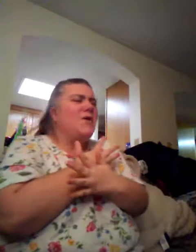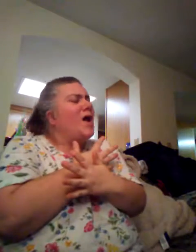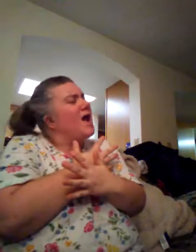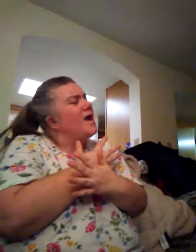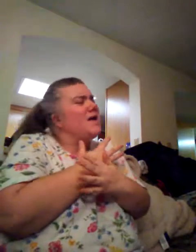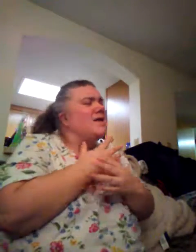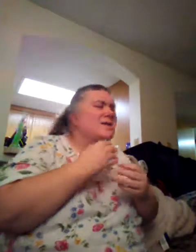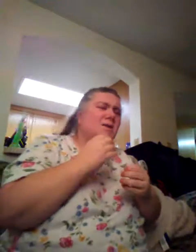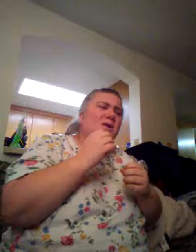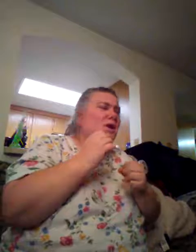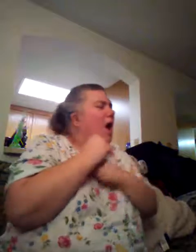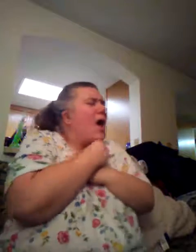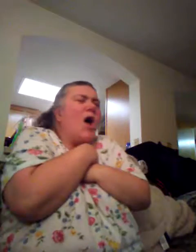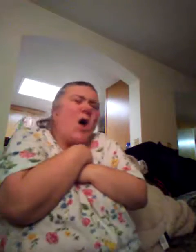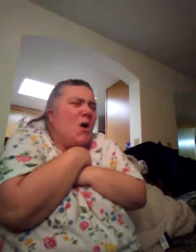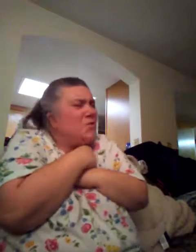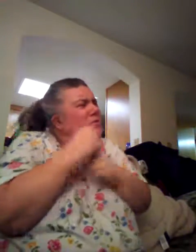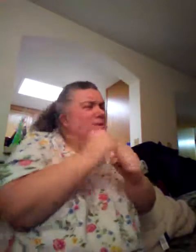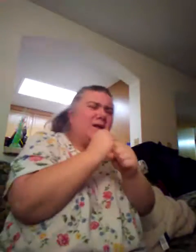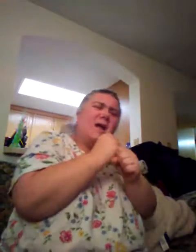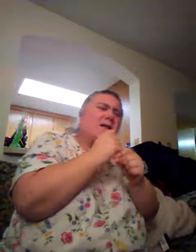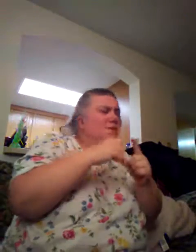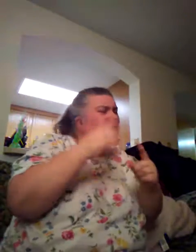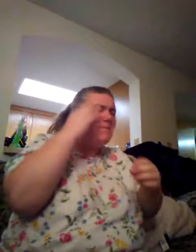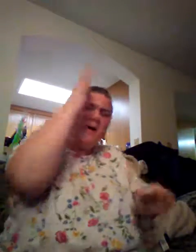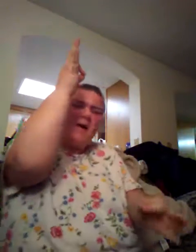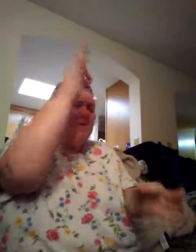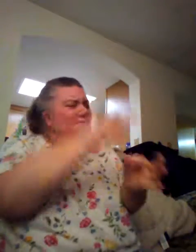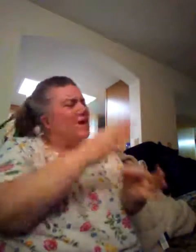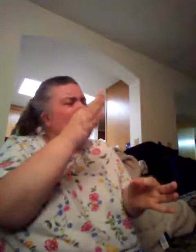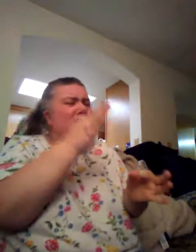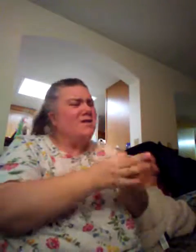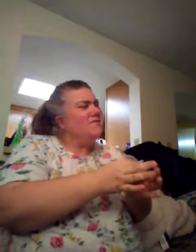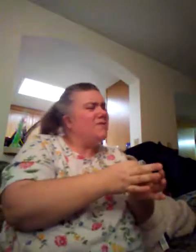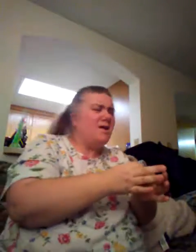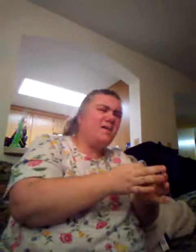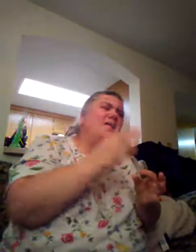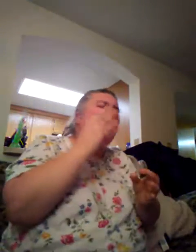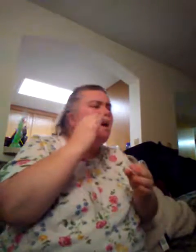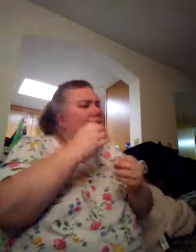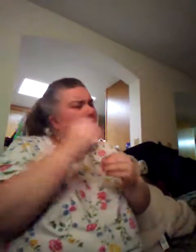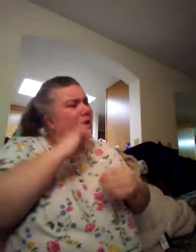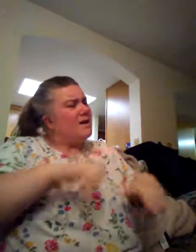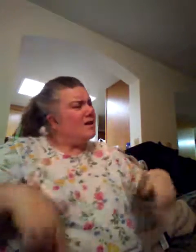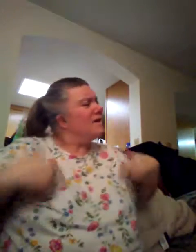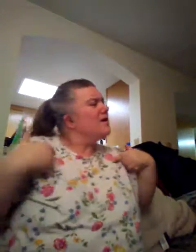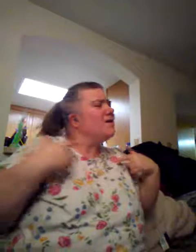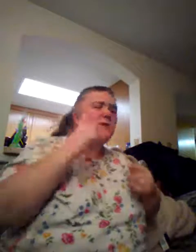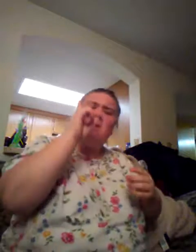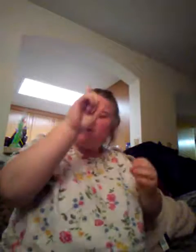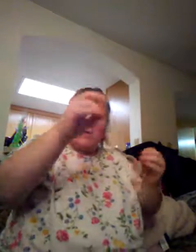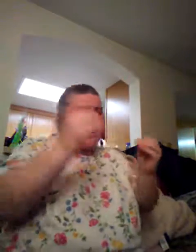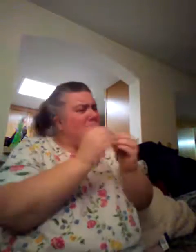free. hold tight to my fate. Cause I live one